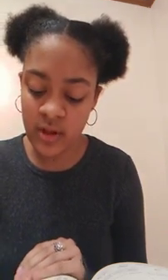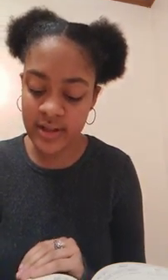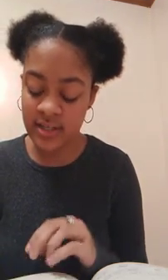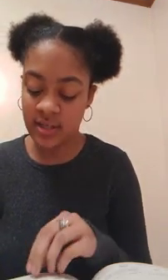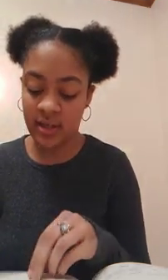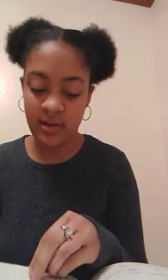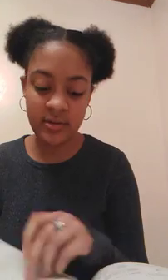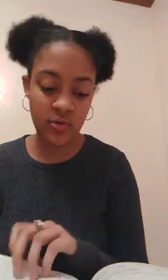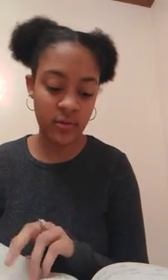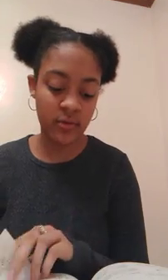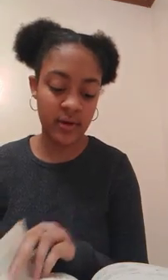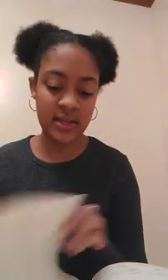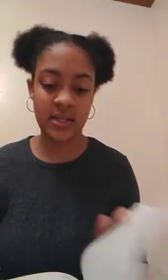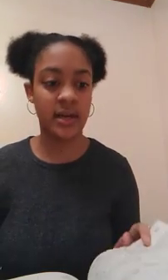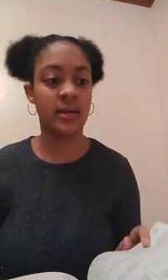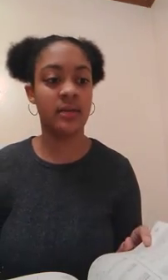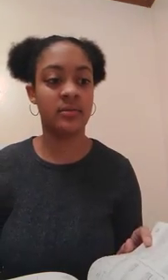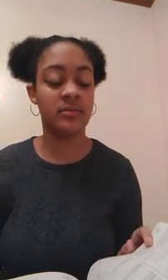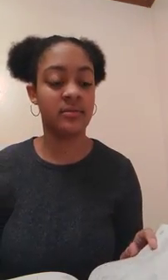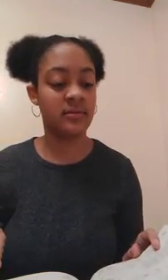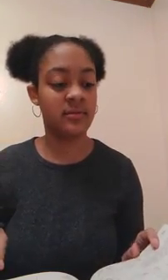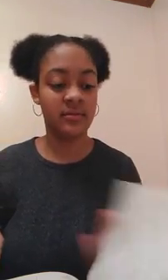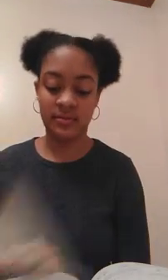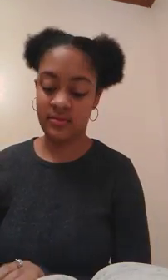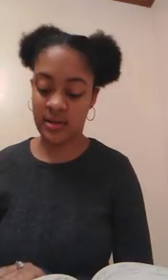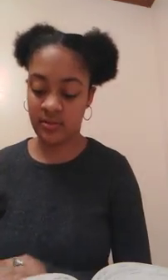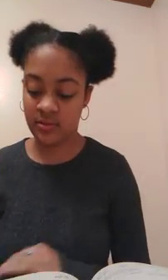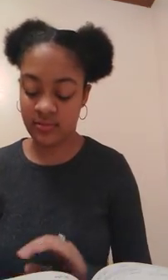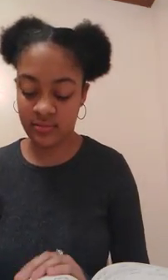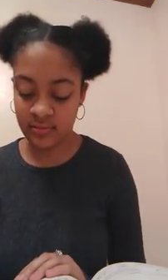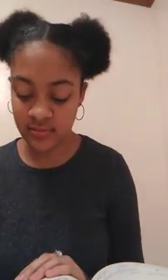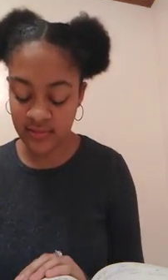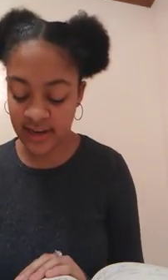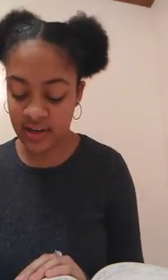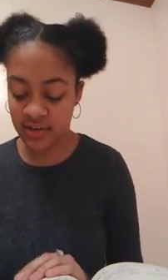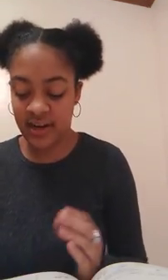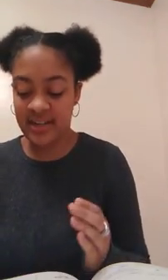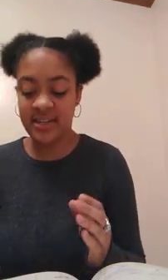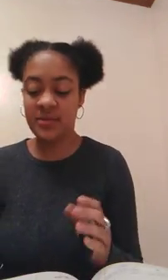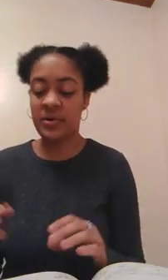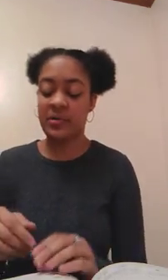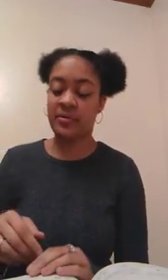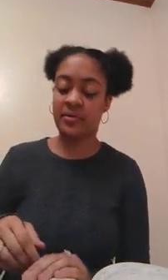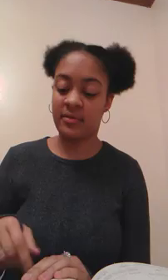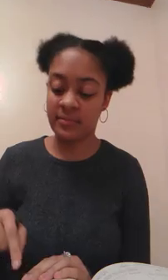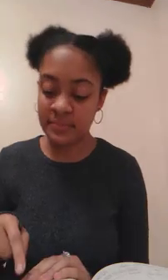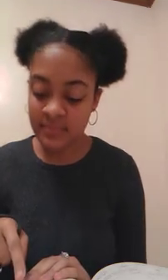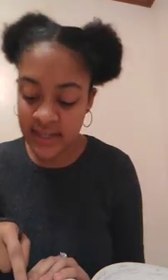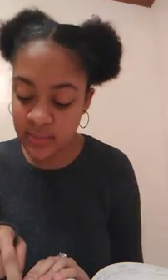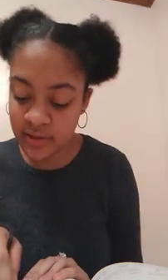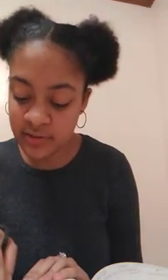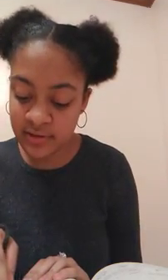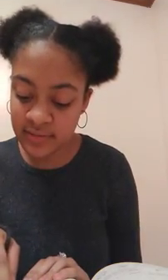Let's see. There's more than one way to sign needle. I don't know. I could try and teach both, I suppose.